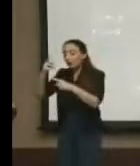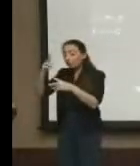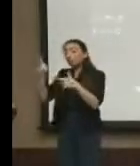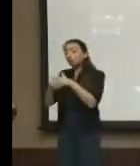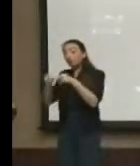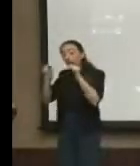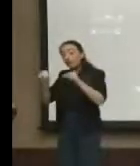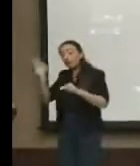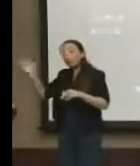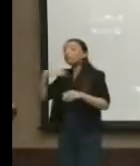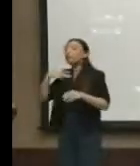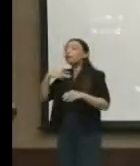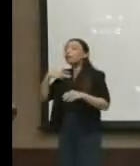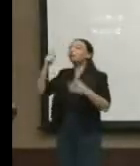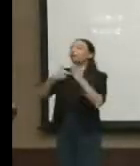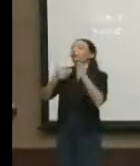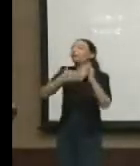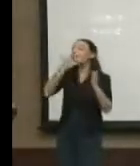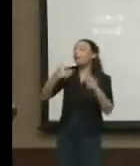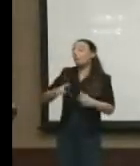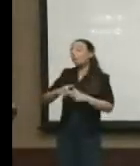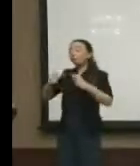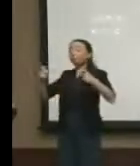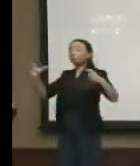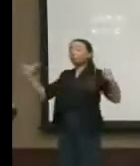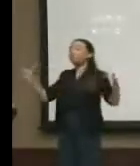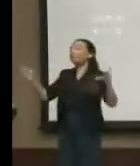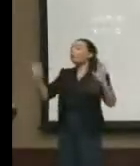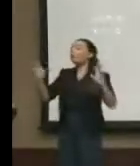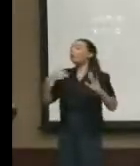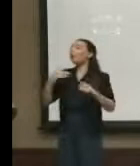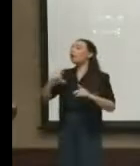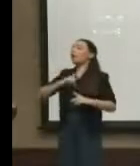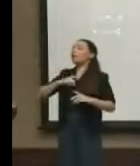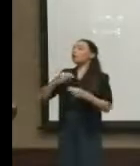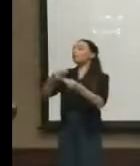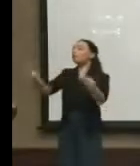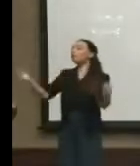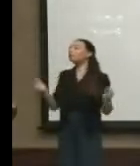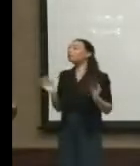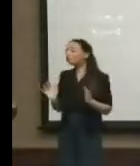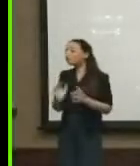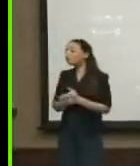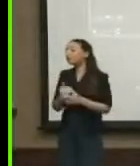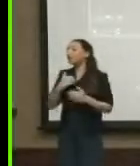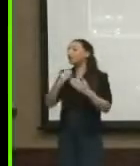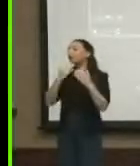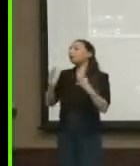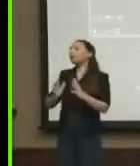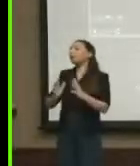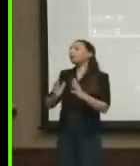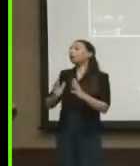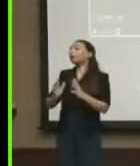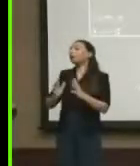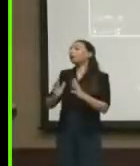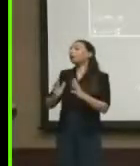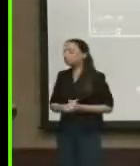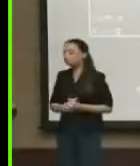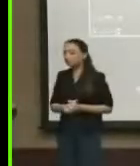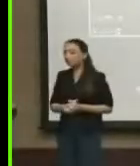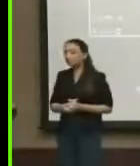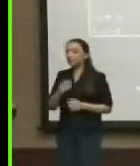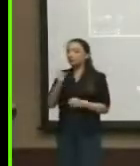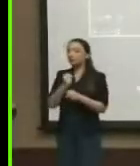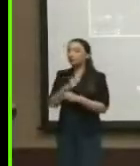we'll be able to do wider numbers, larger numbers, and more comprehensive trainings. Thank you very much. Thank you. Thank you. So